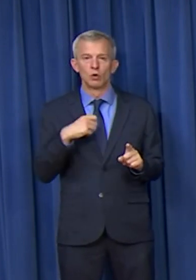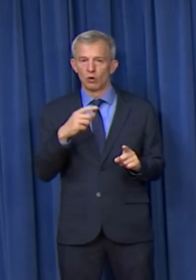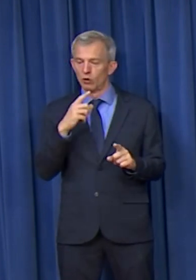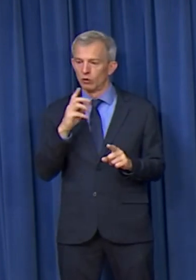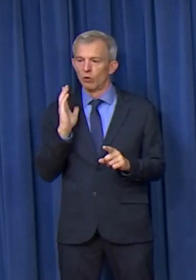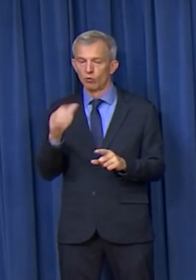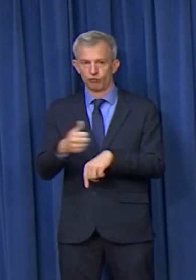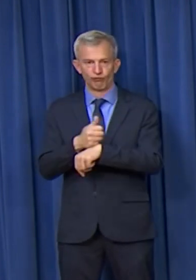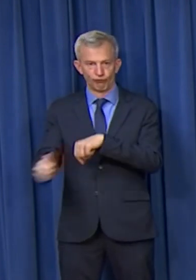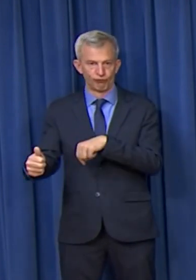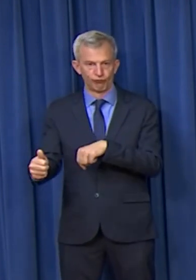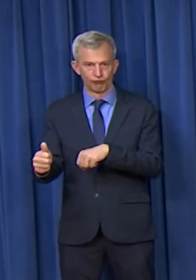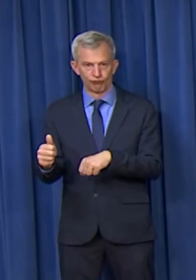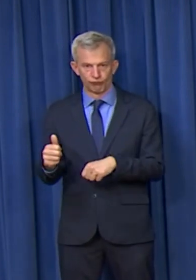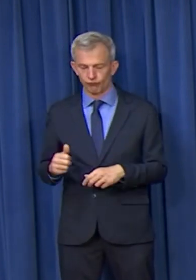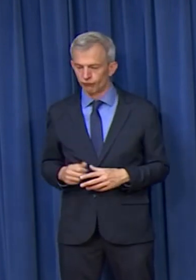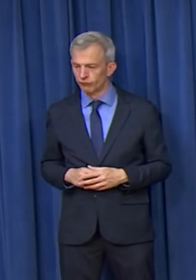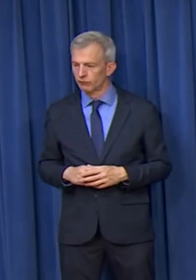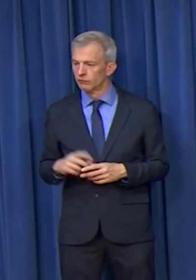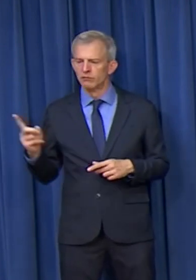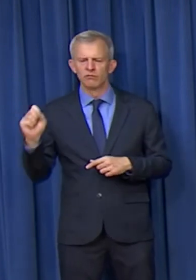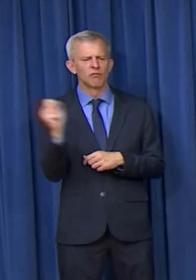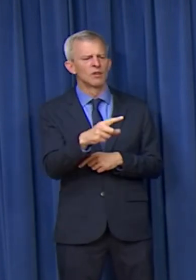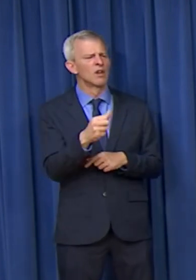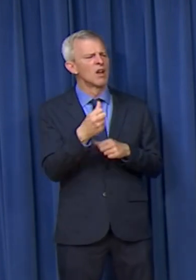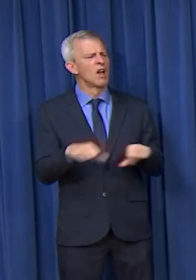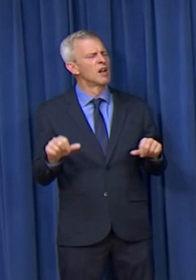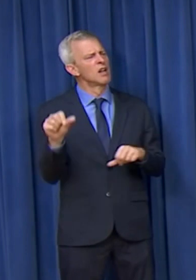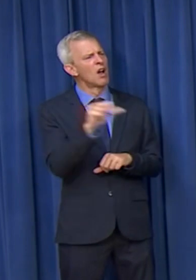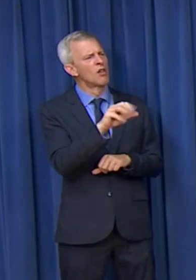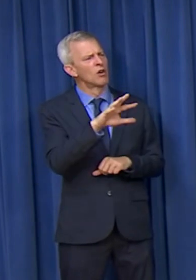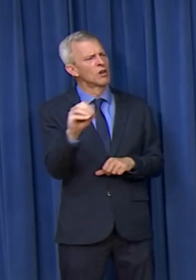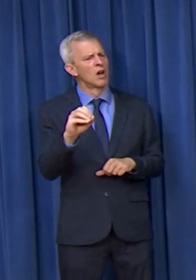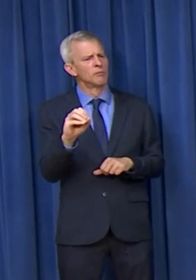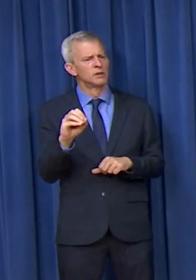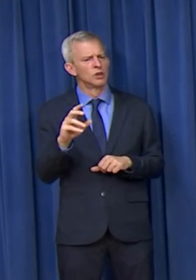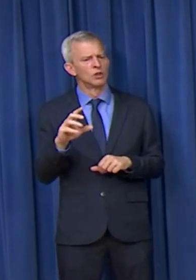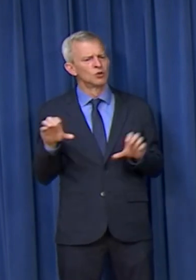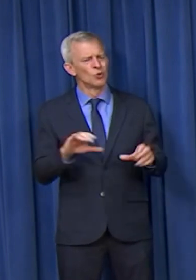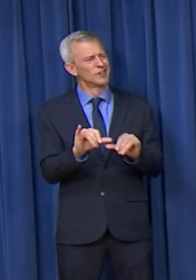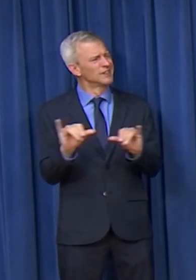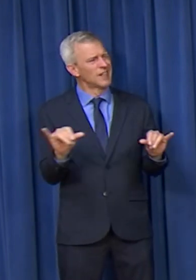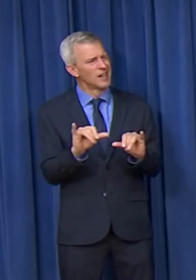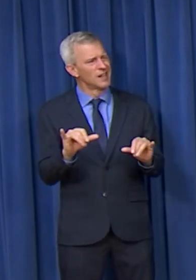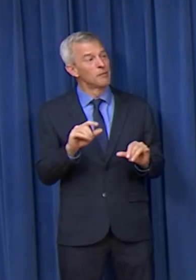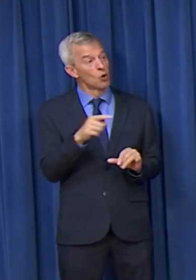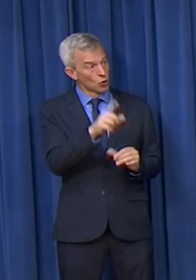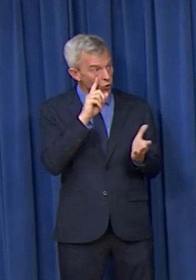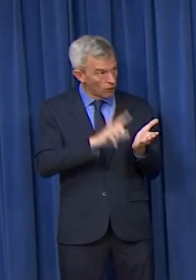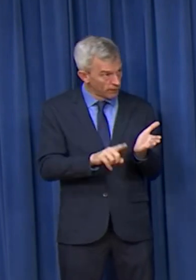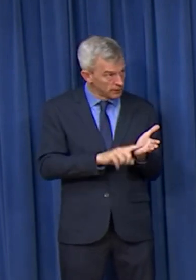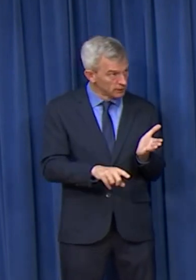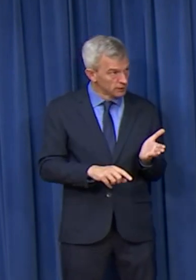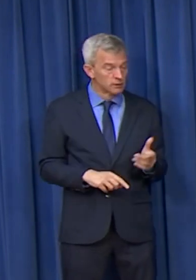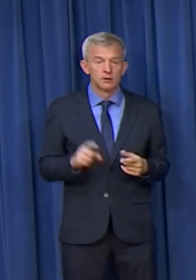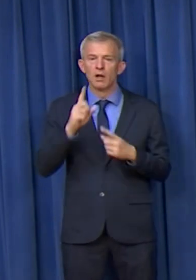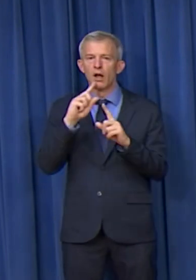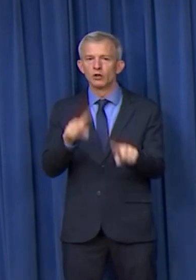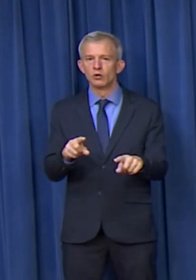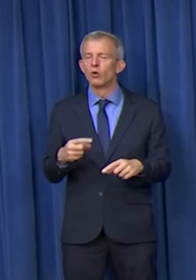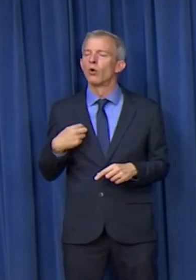Carrero. Are there any other companies doing the same thing that your office is looking into? We are looking into other